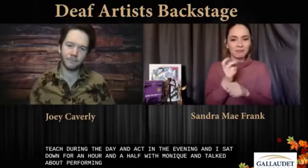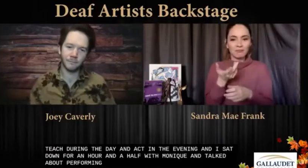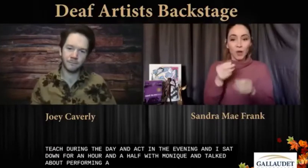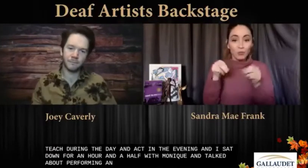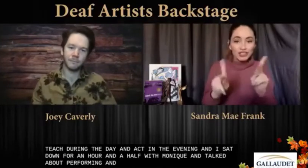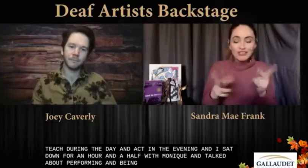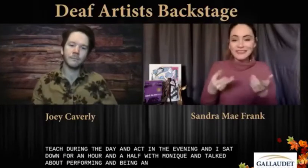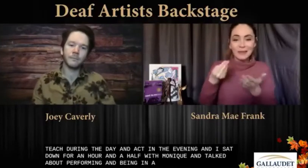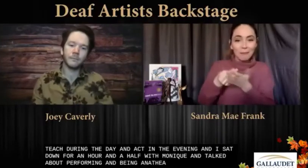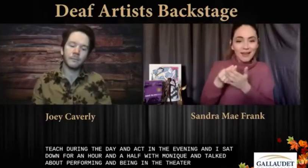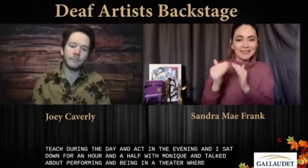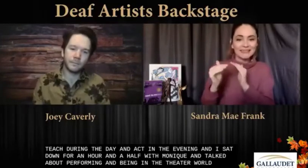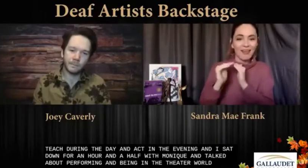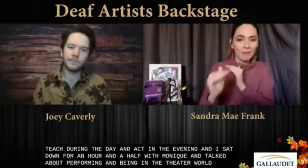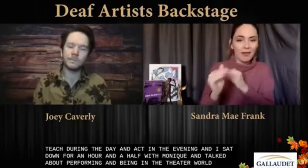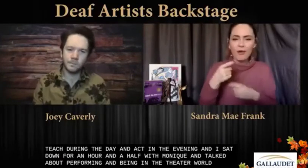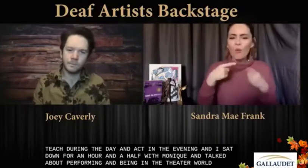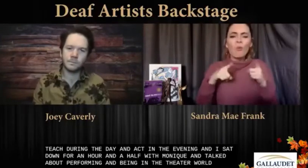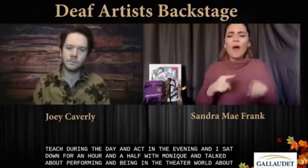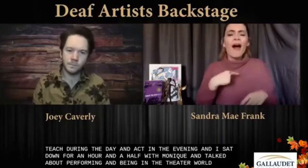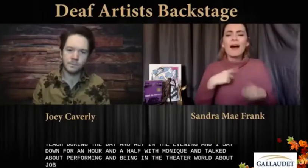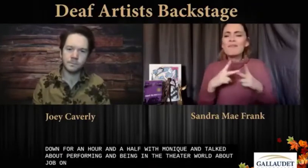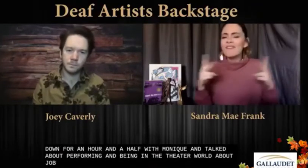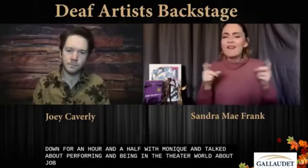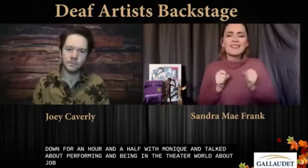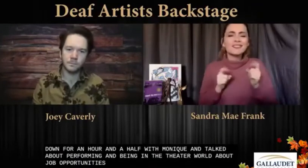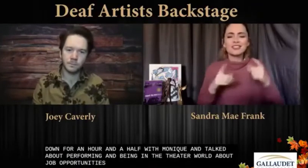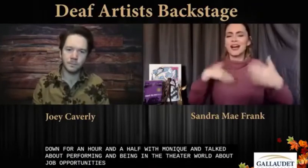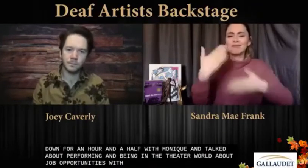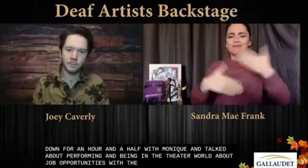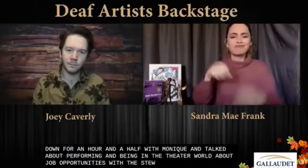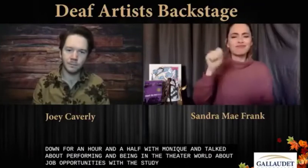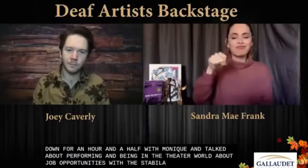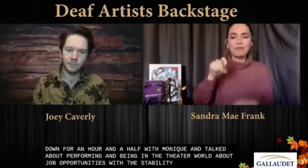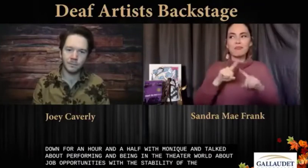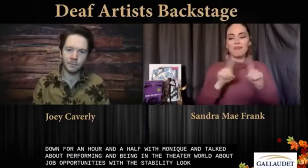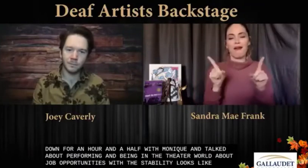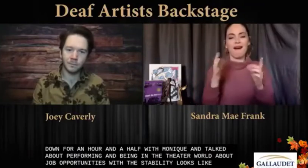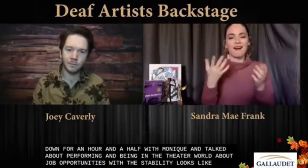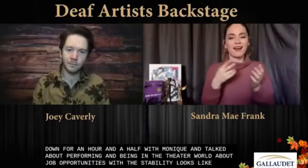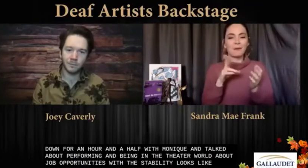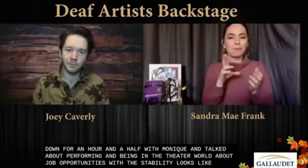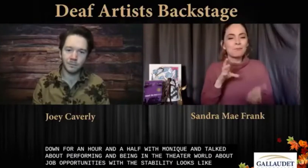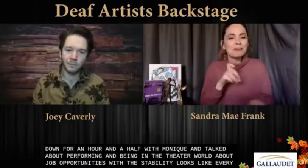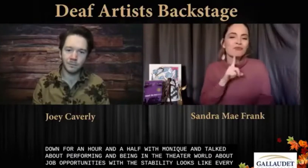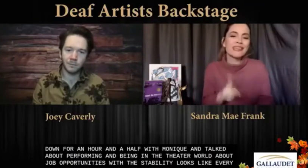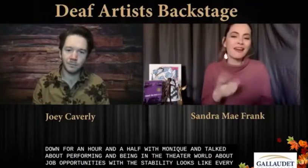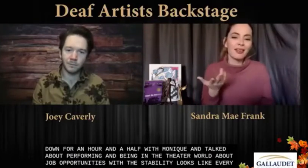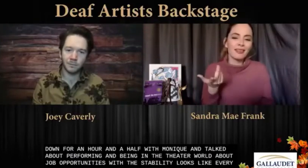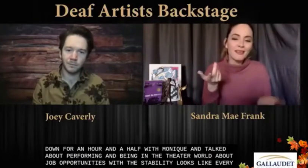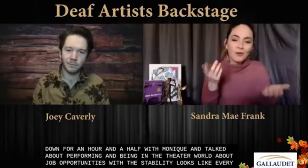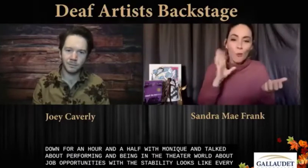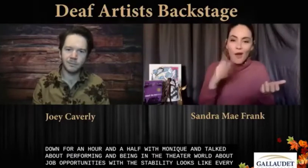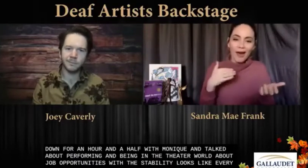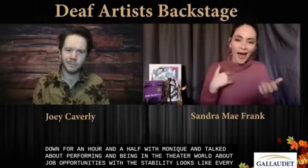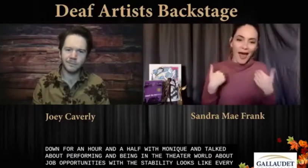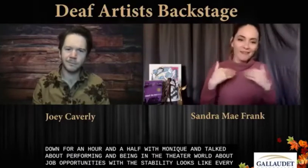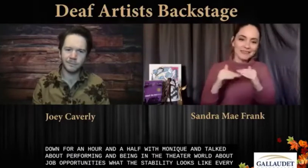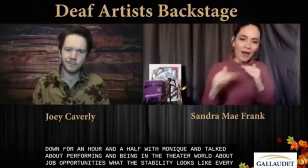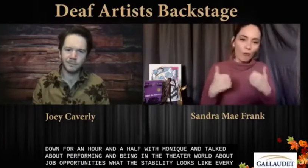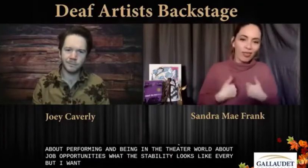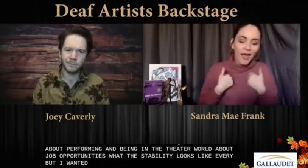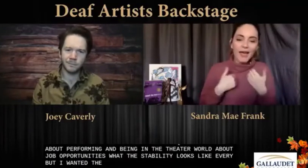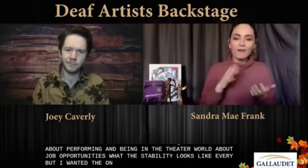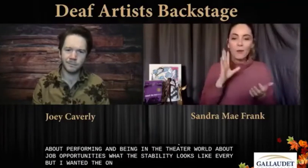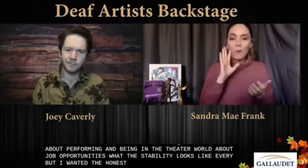and being in the theater world about job opportunities what the stability looked like everything but I